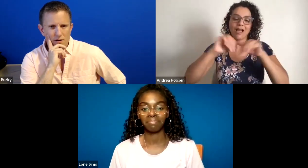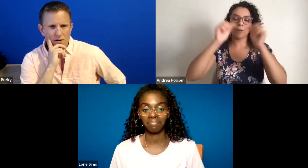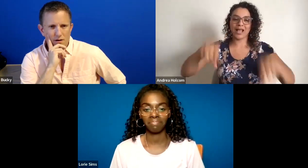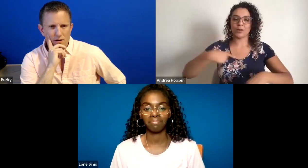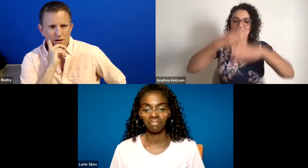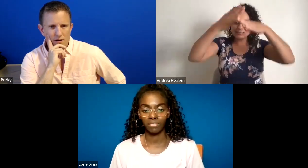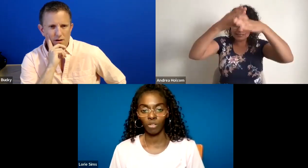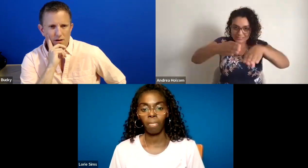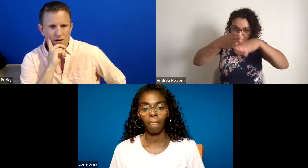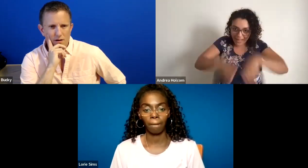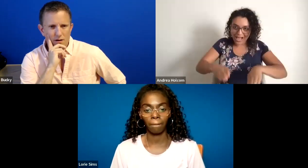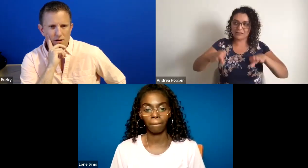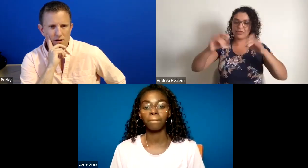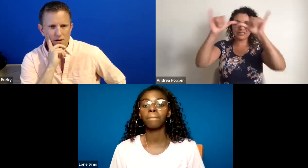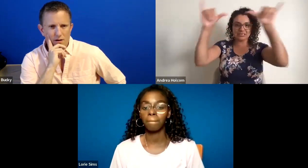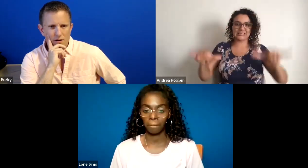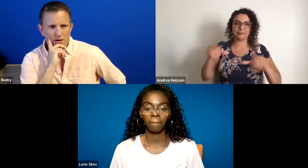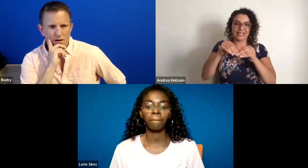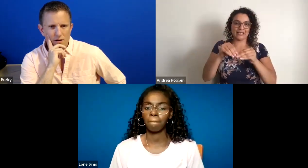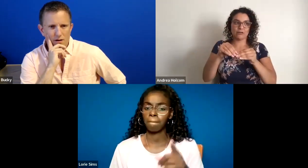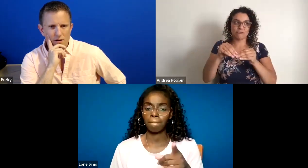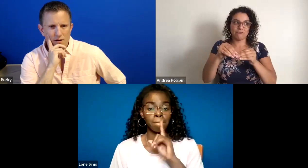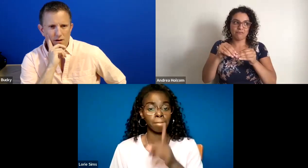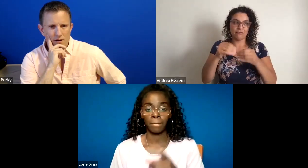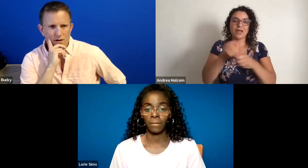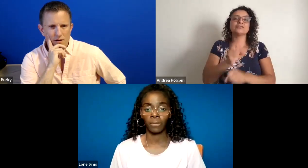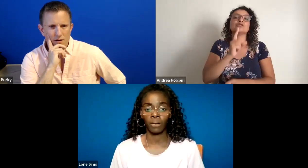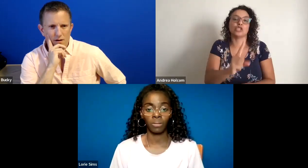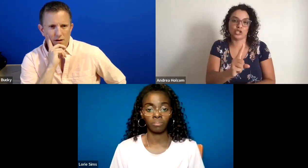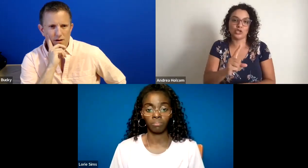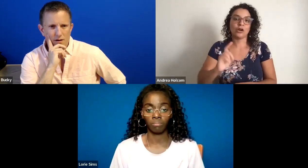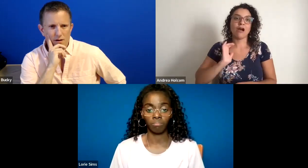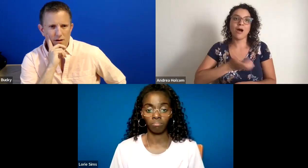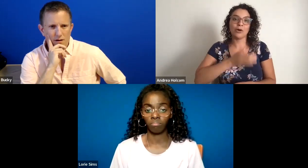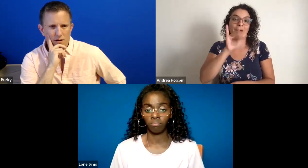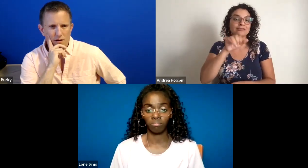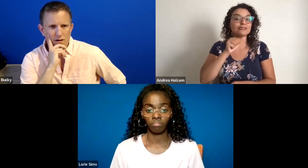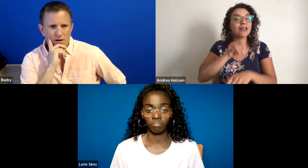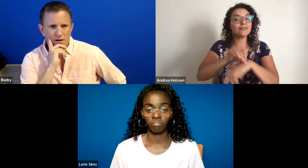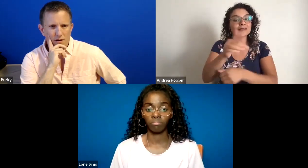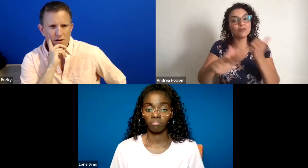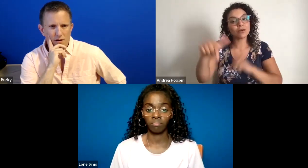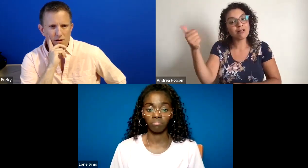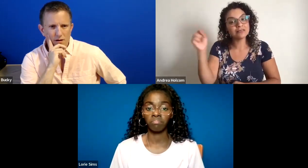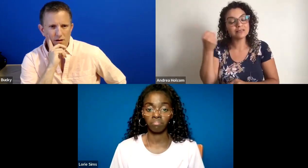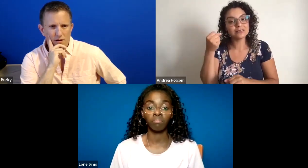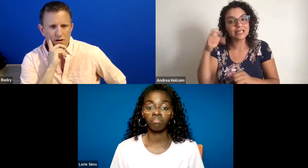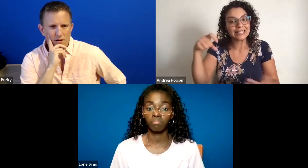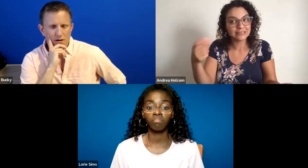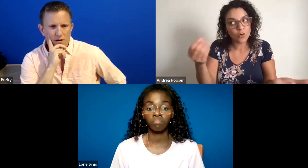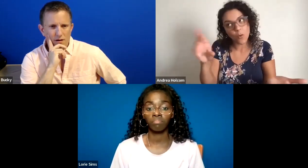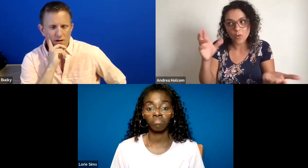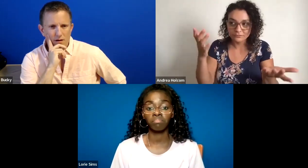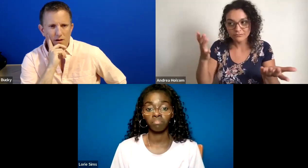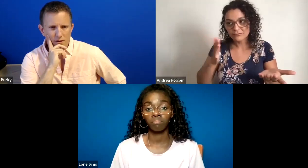the interpreter? I think we really need to dismantle the system and figure out and make sure that our biases are